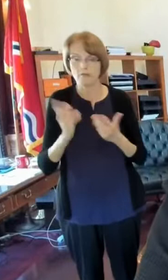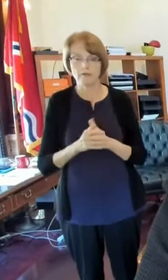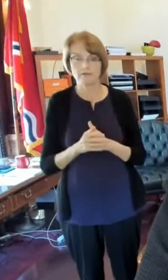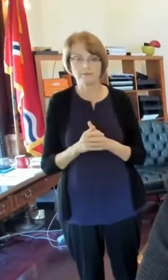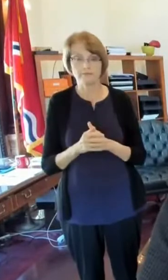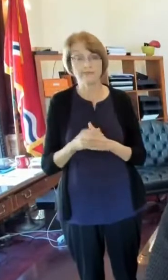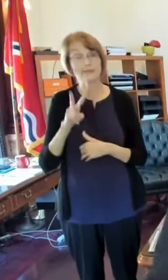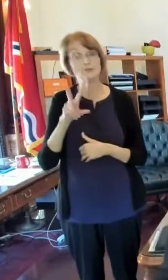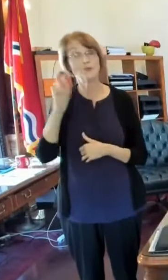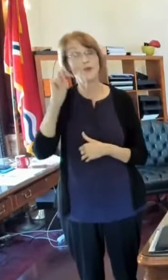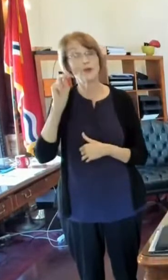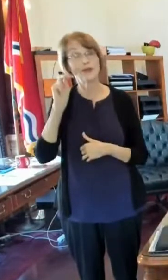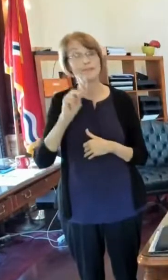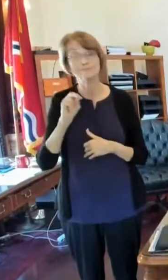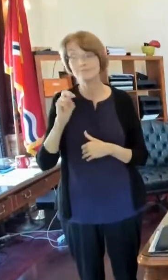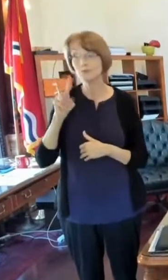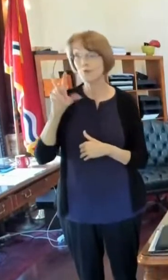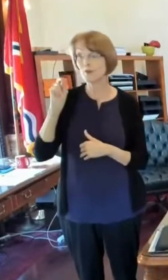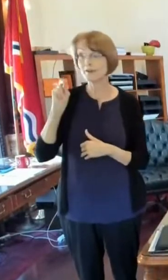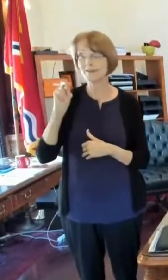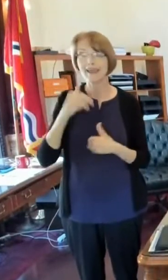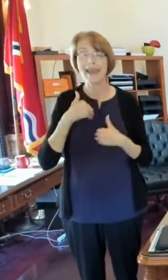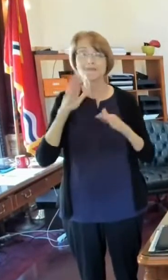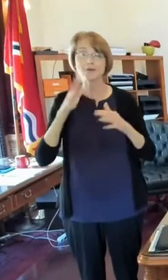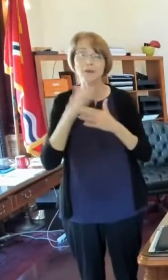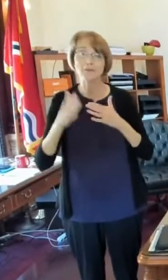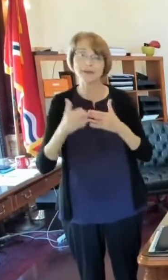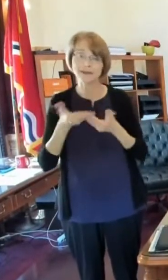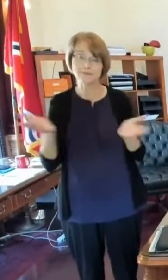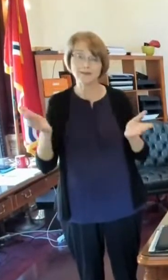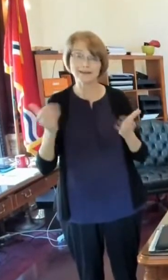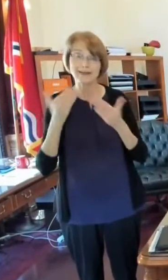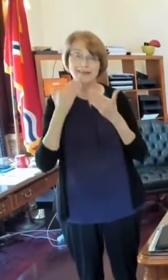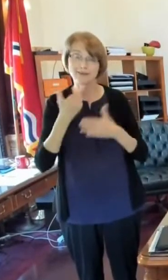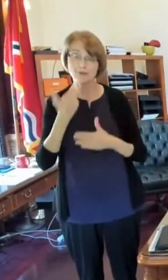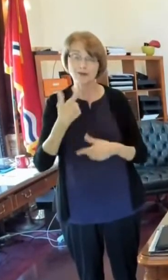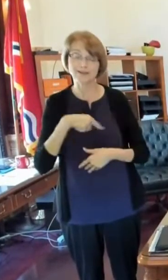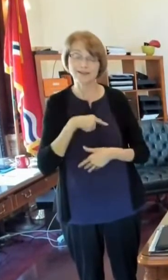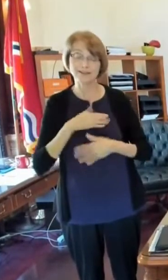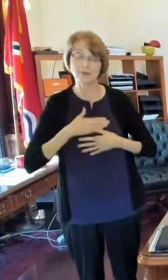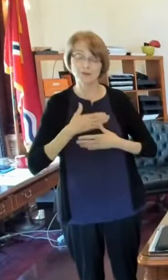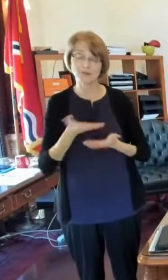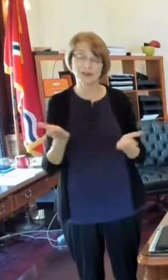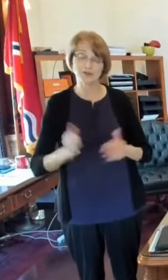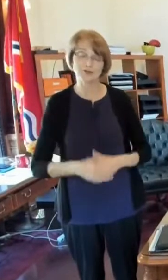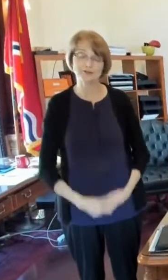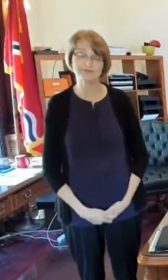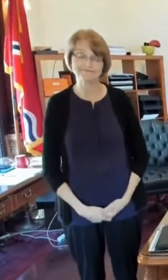It's 2:30. It's 2:30. Have a great weekend, everybody. Thanks for being with us. Appreciate you.